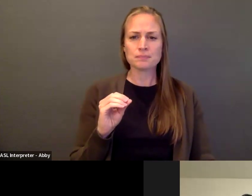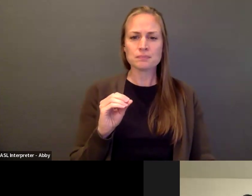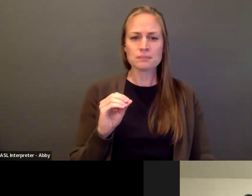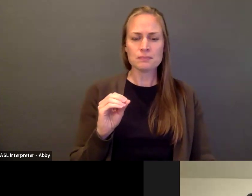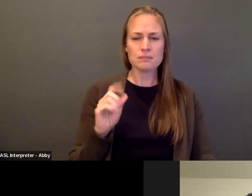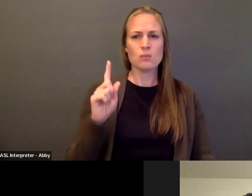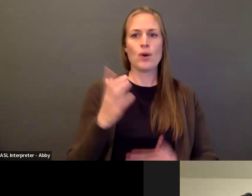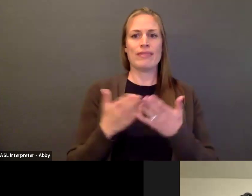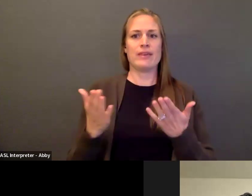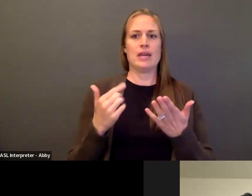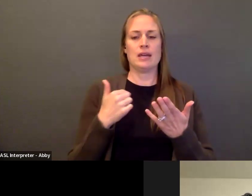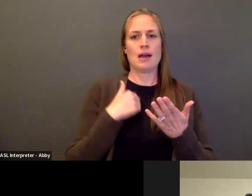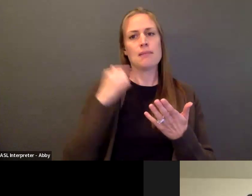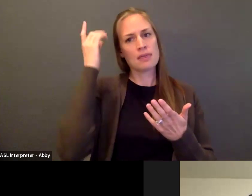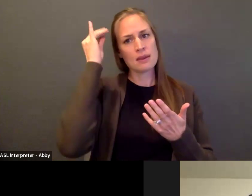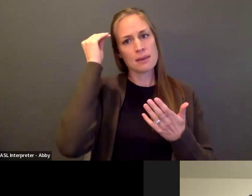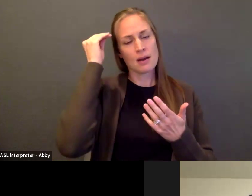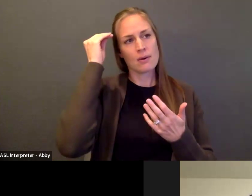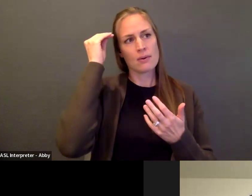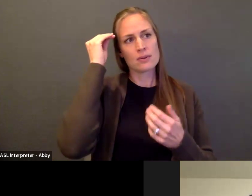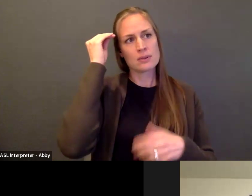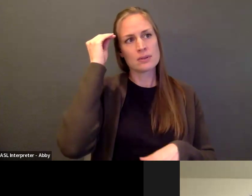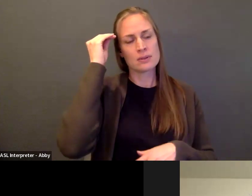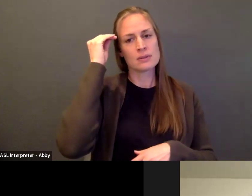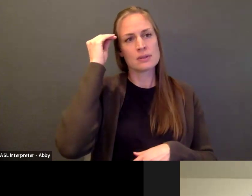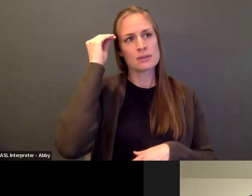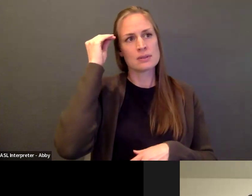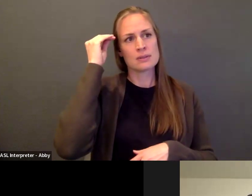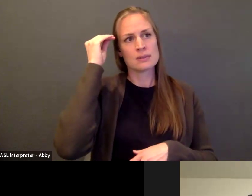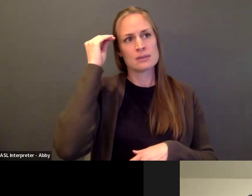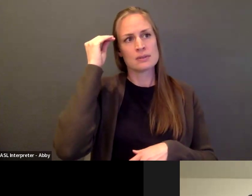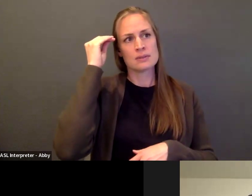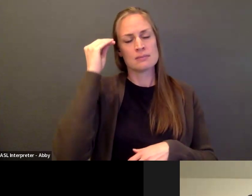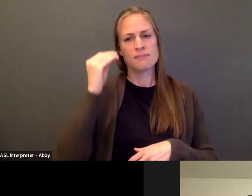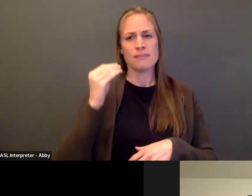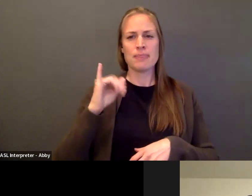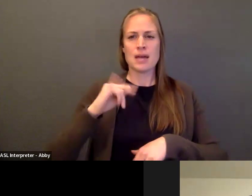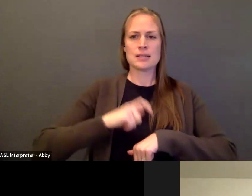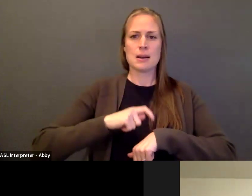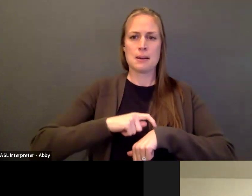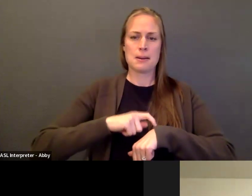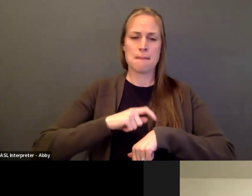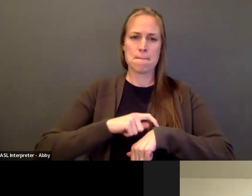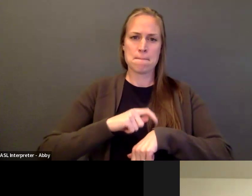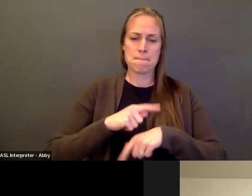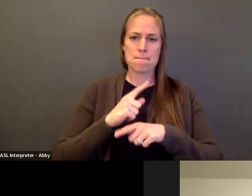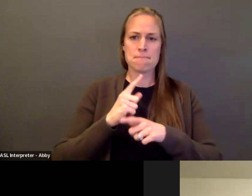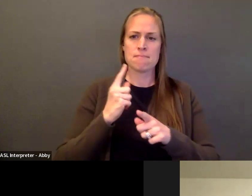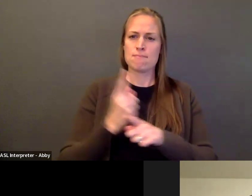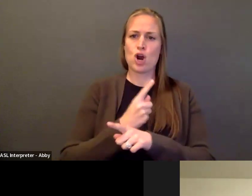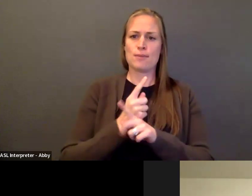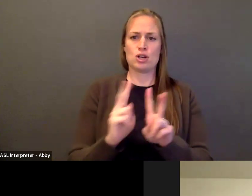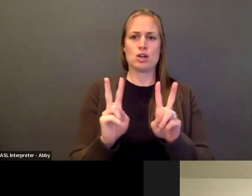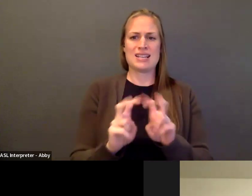have on my mind is the time, the proper assessment of the time needed